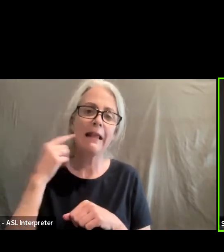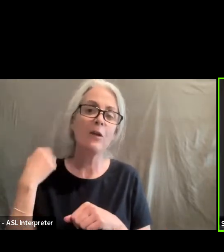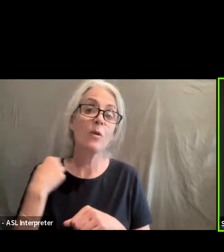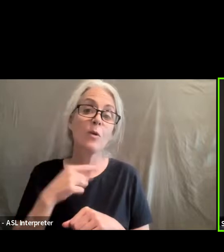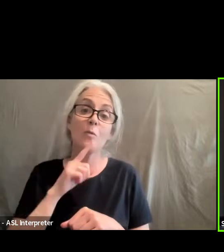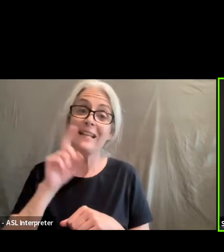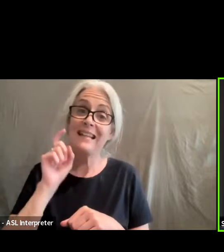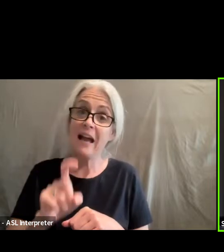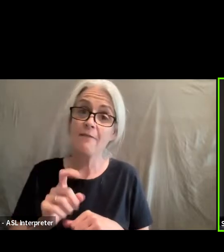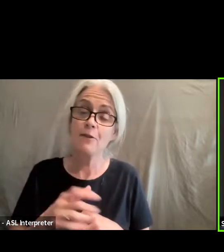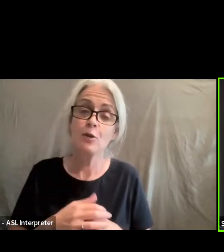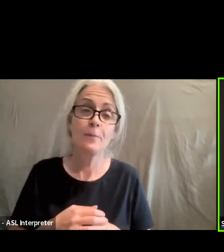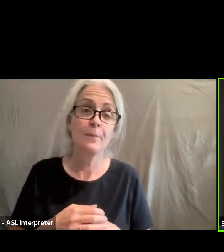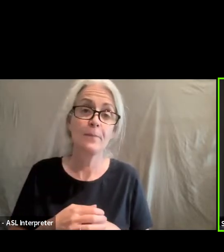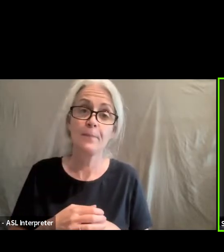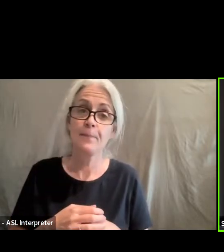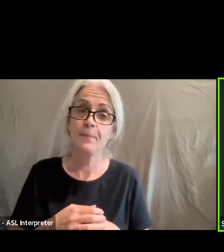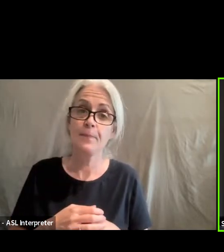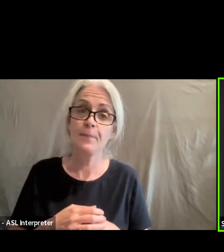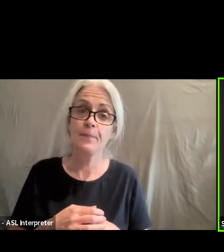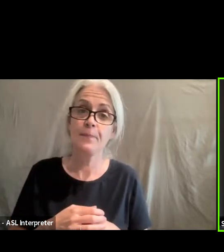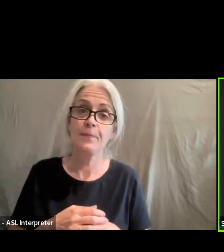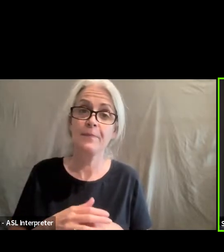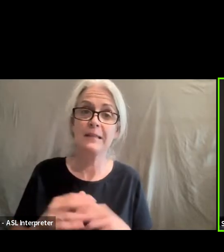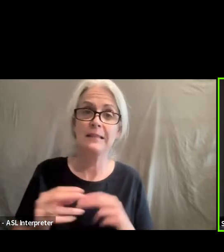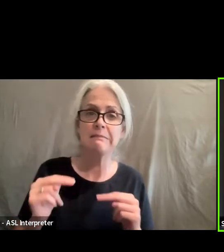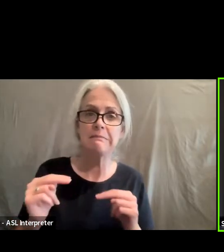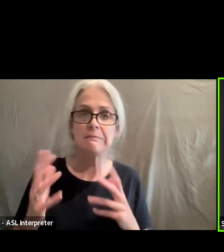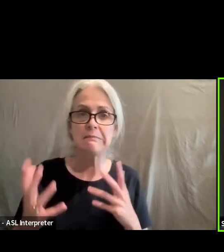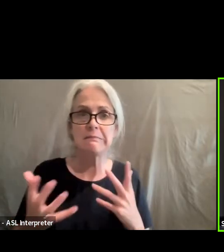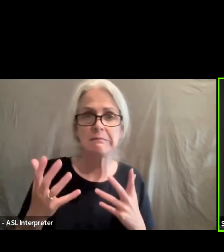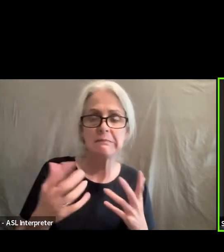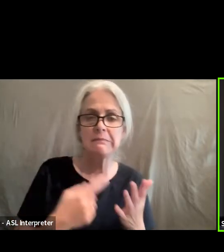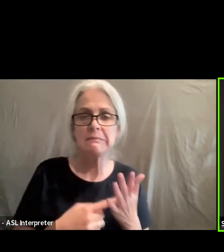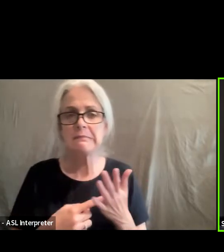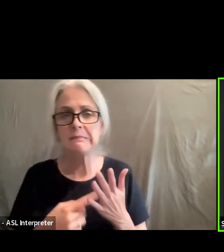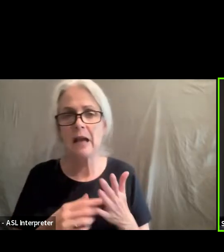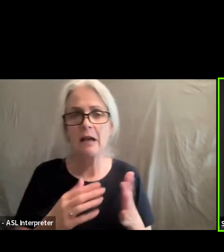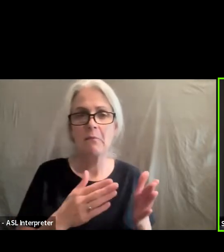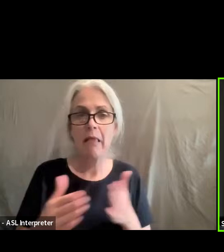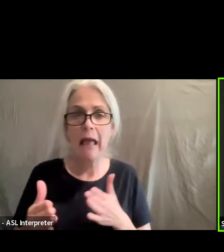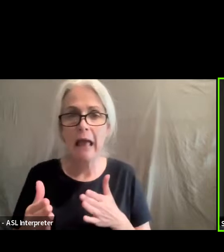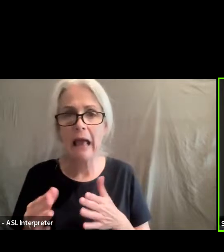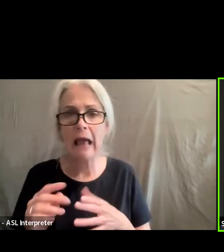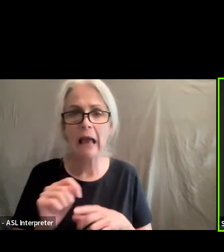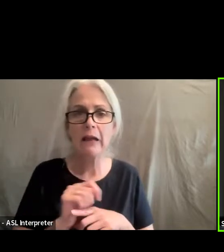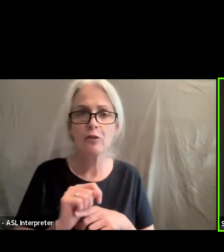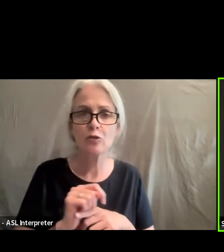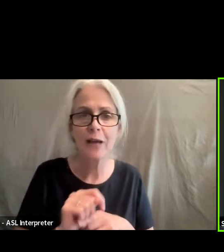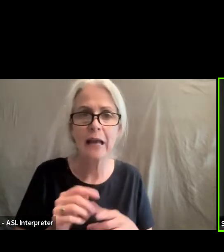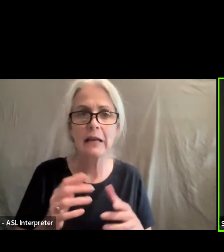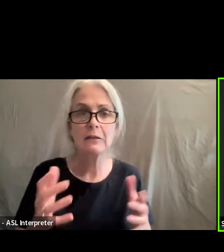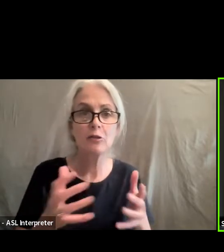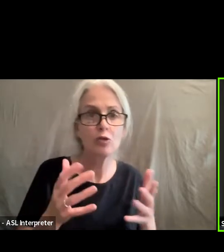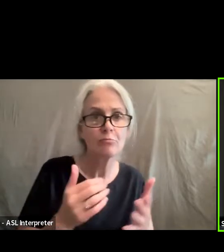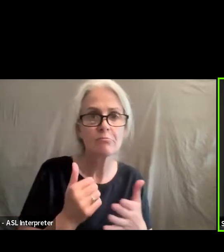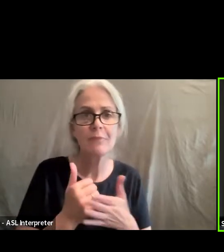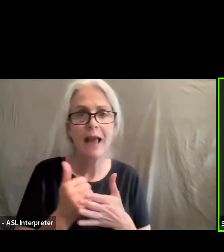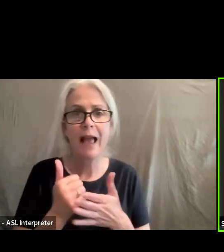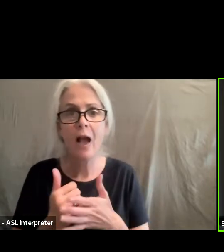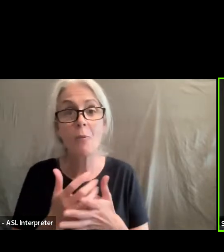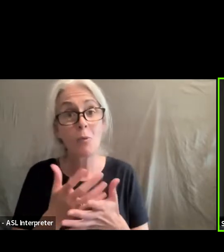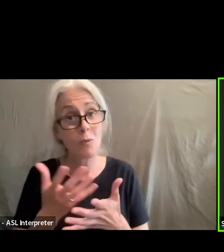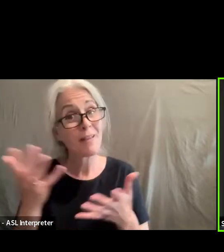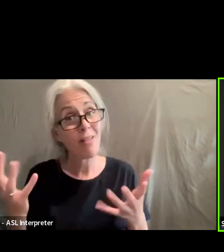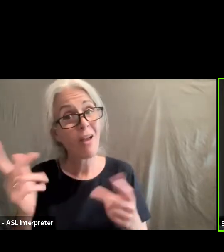going to have to mediate, plan, train, cajole, help. There's going to be a